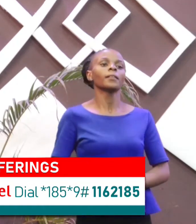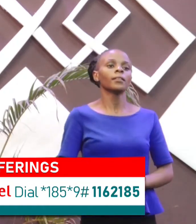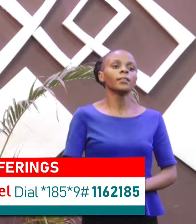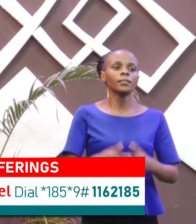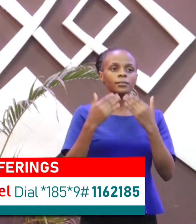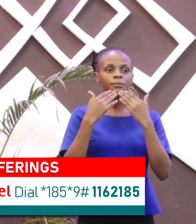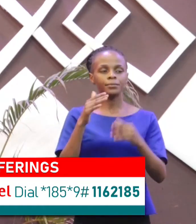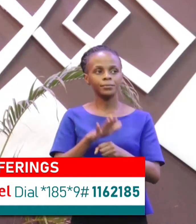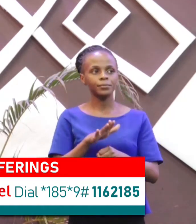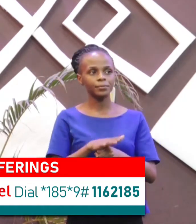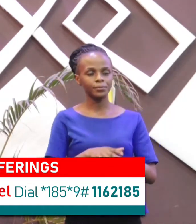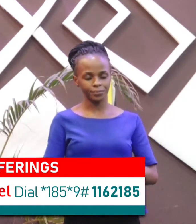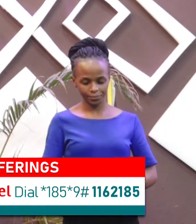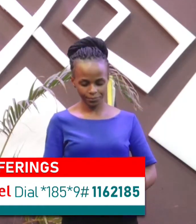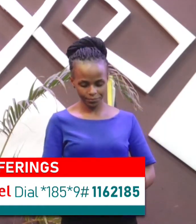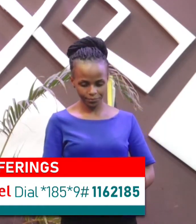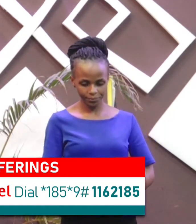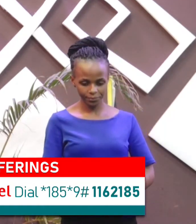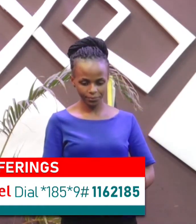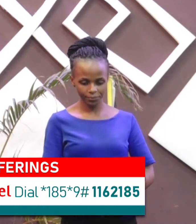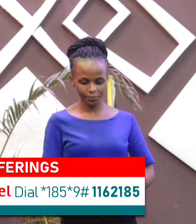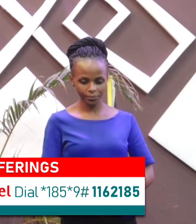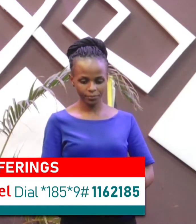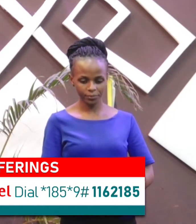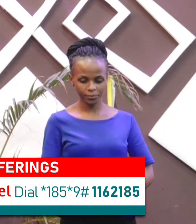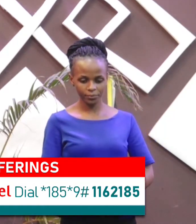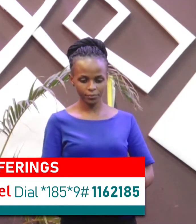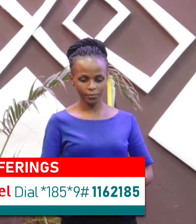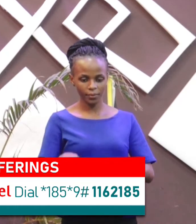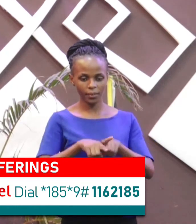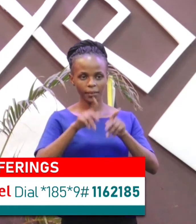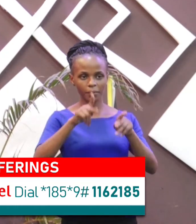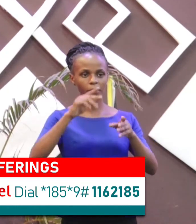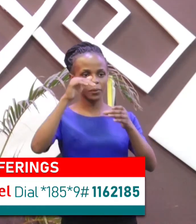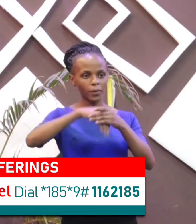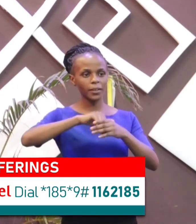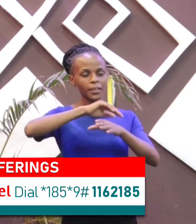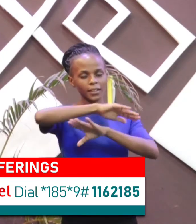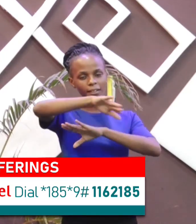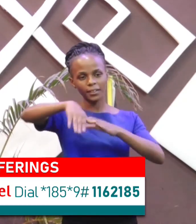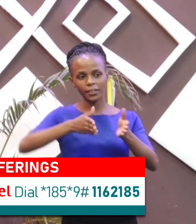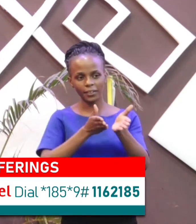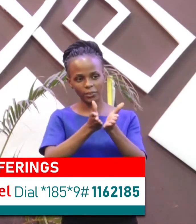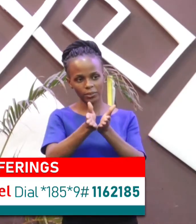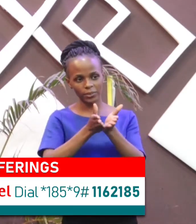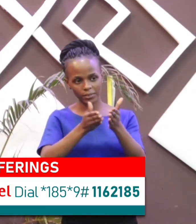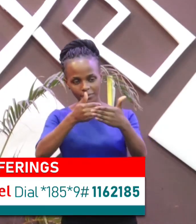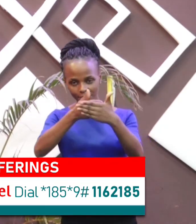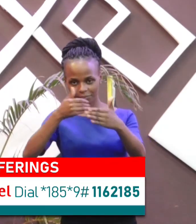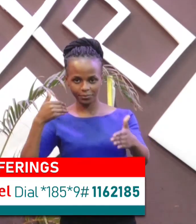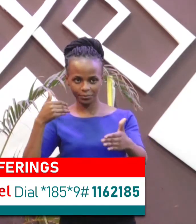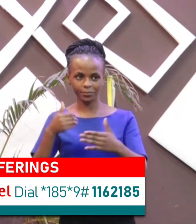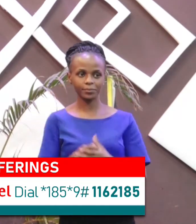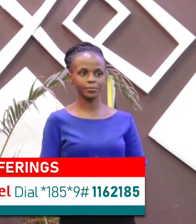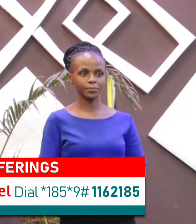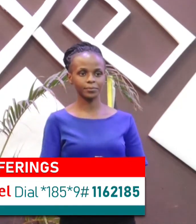8116218 5. Thank you. Those Amina. Amen. How about them services as what they were? Those that have been